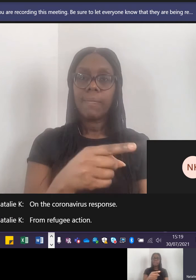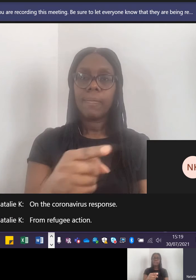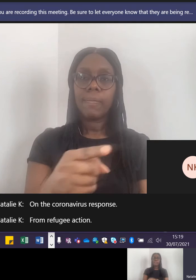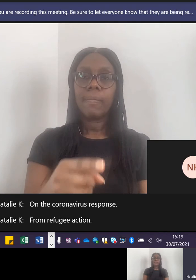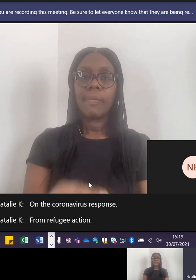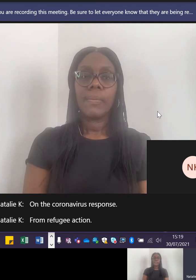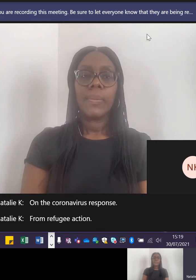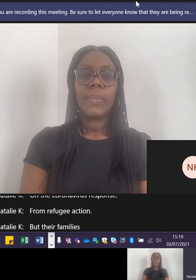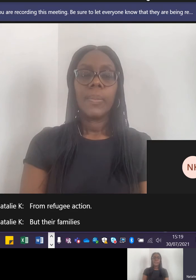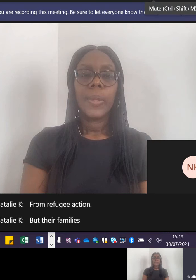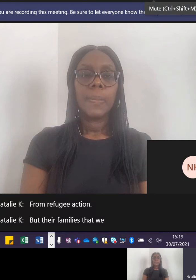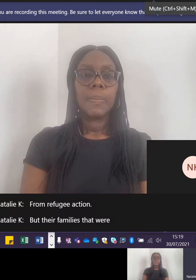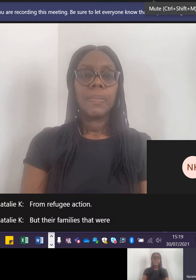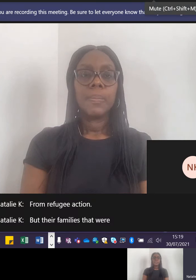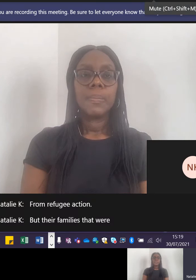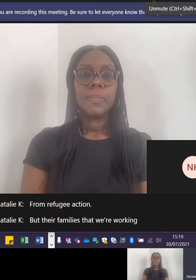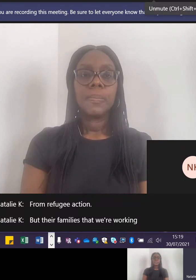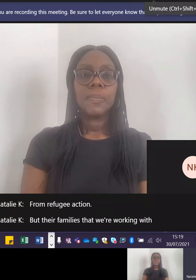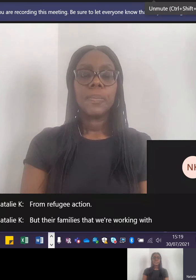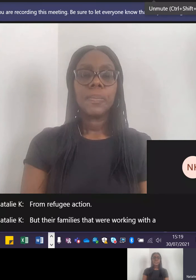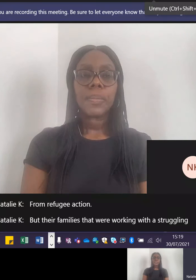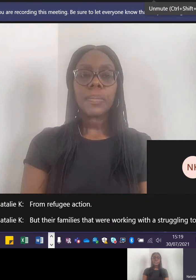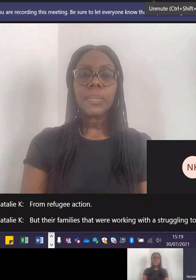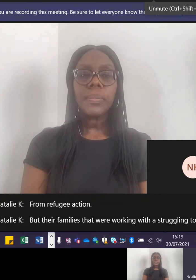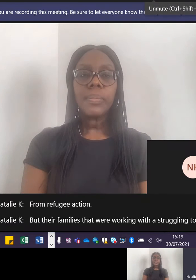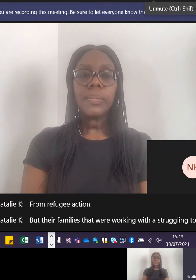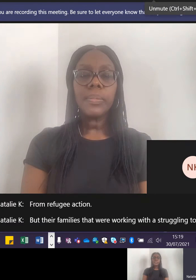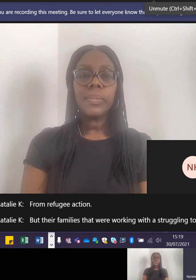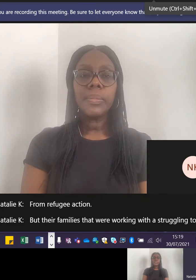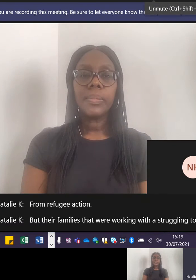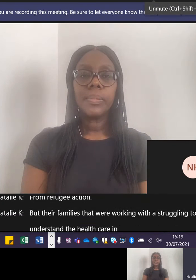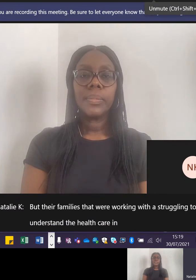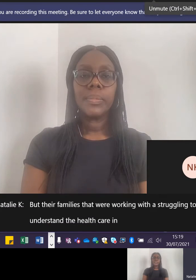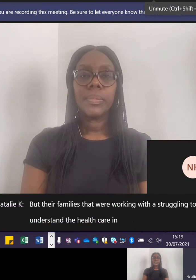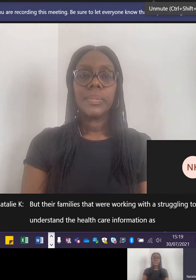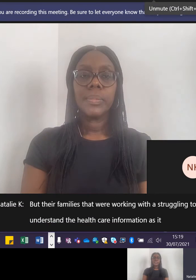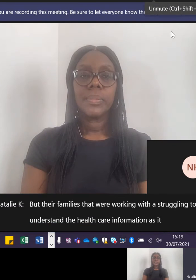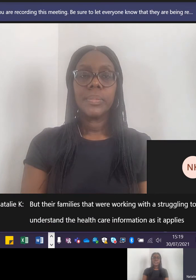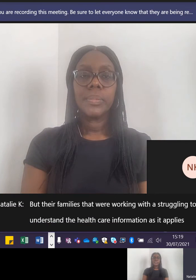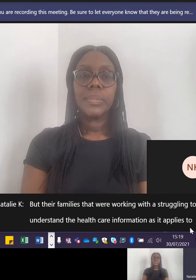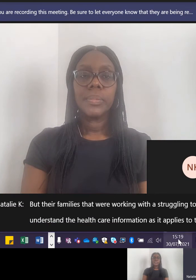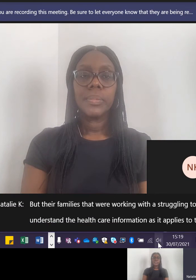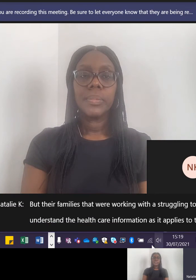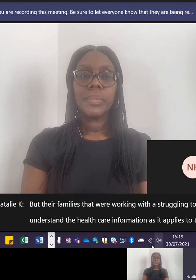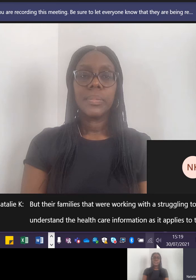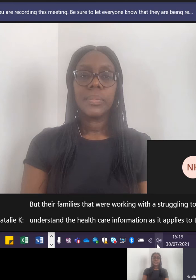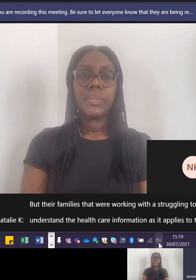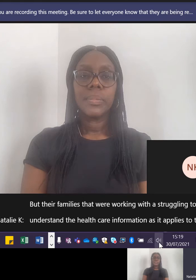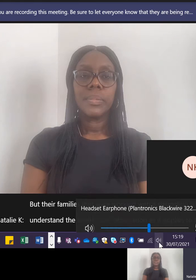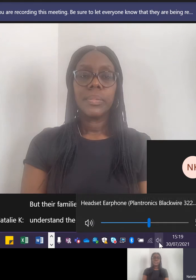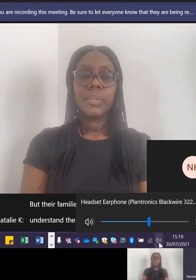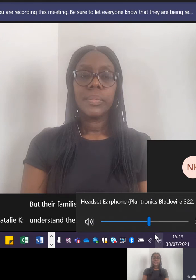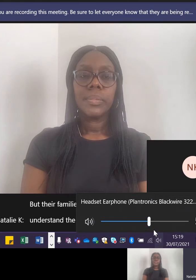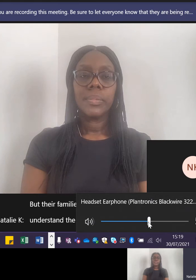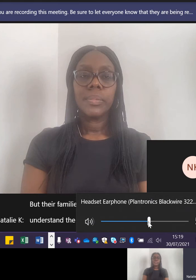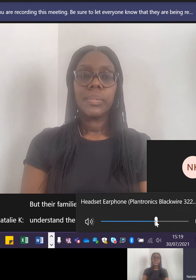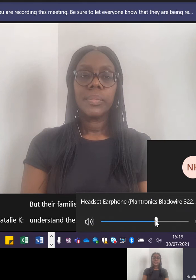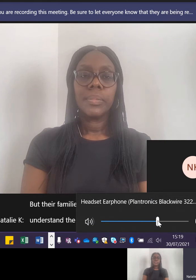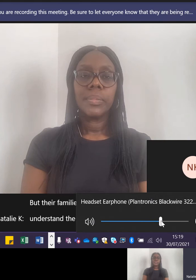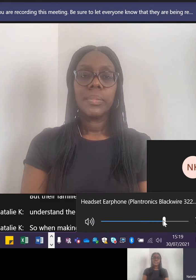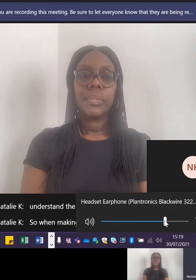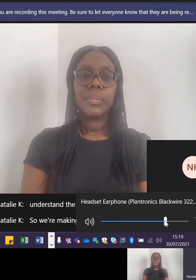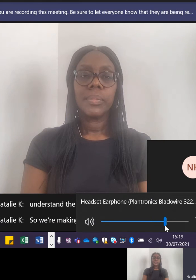The families that we're working with are struggling to understand the healthcare information as it applies to them. So we're making sure